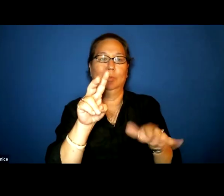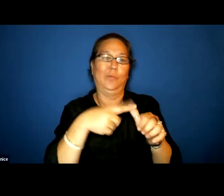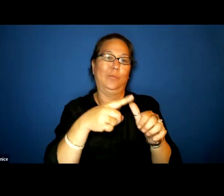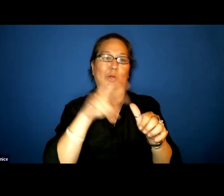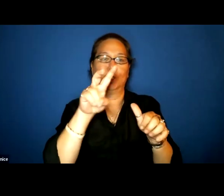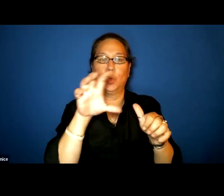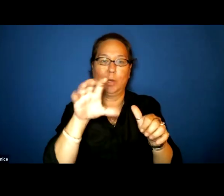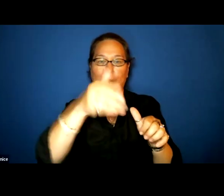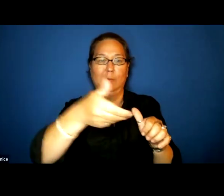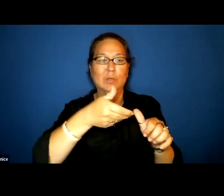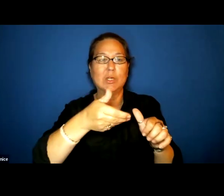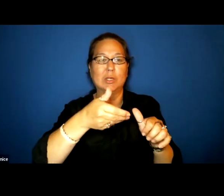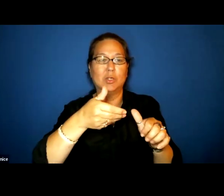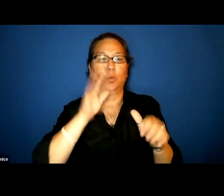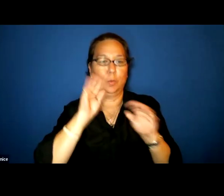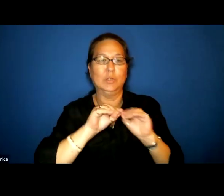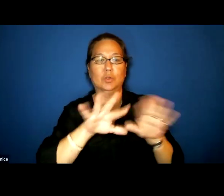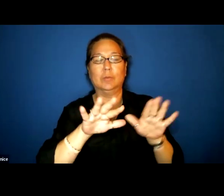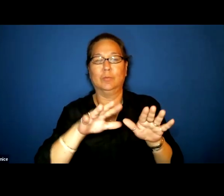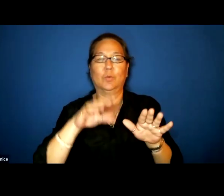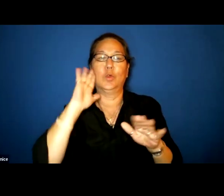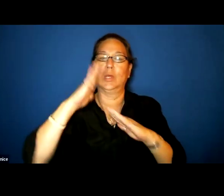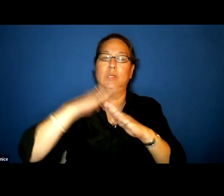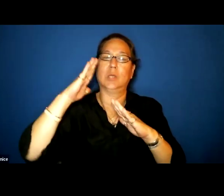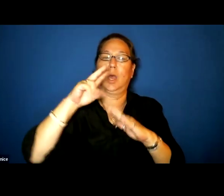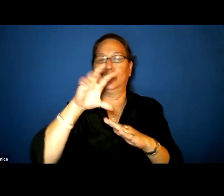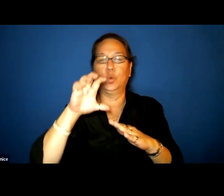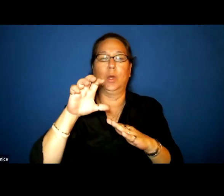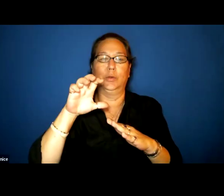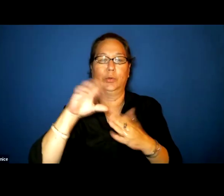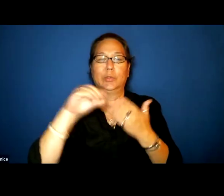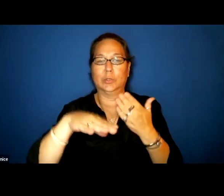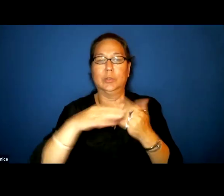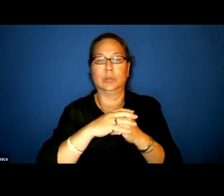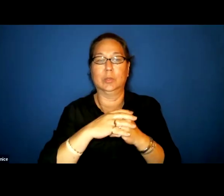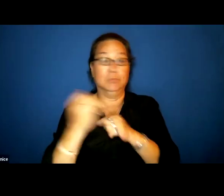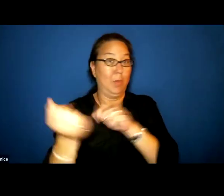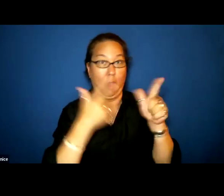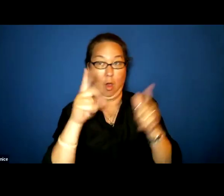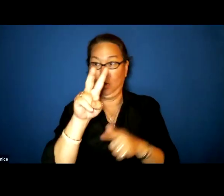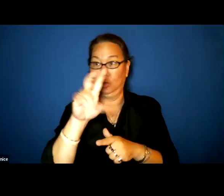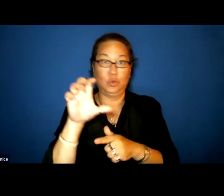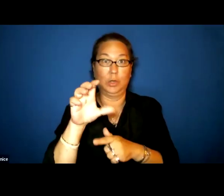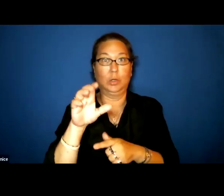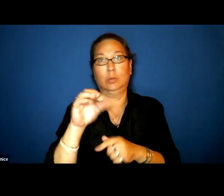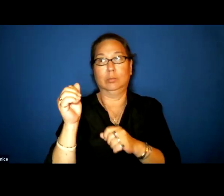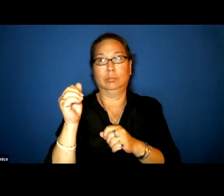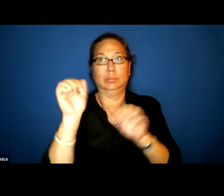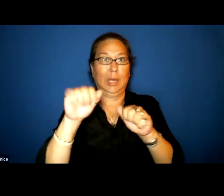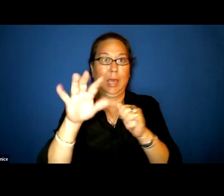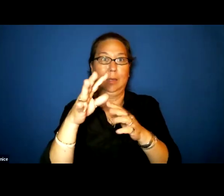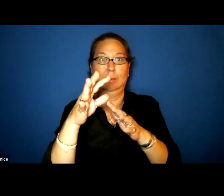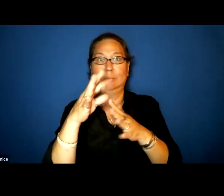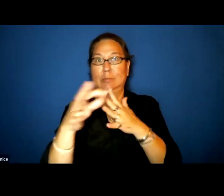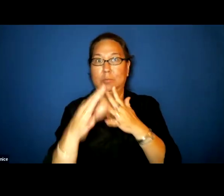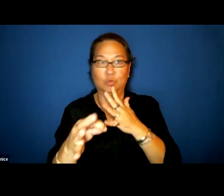whatever their first choice school is. So all 200 of those students could select Boston Latin School, all 200 could